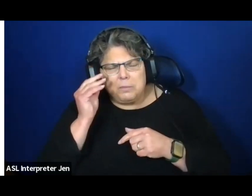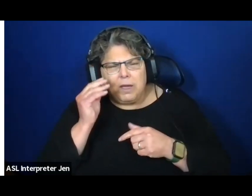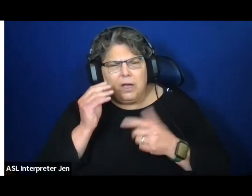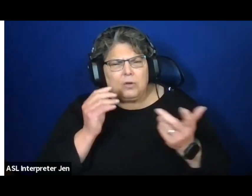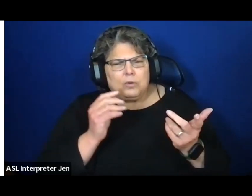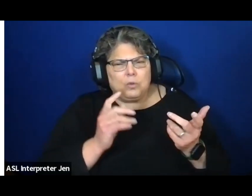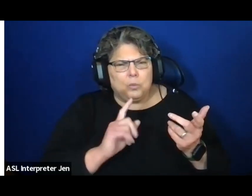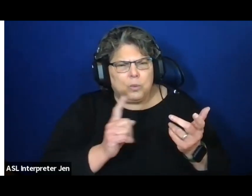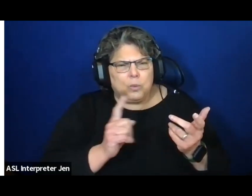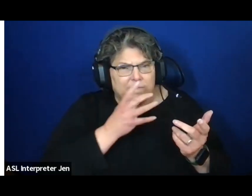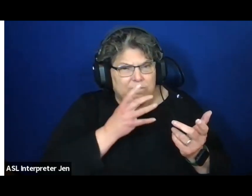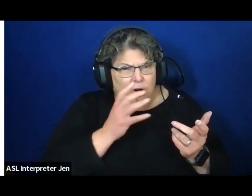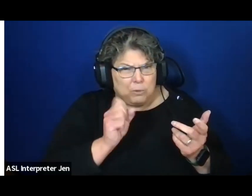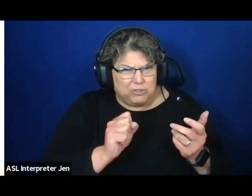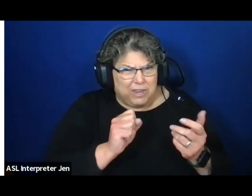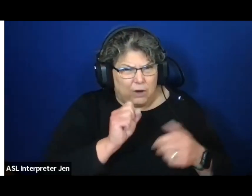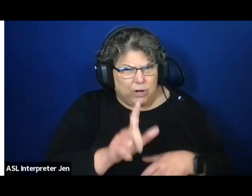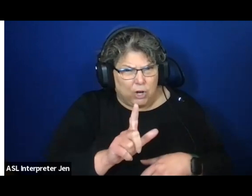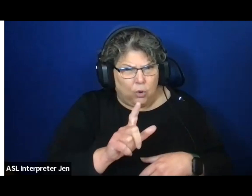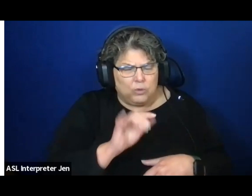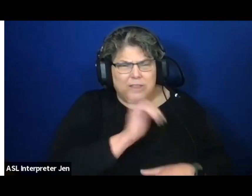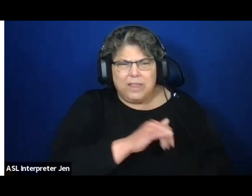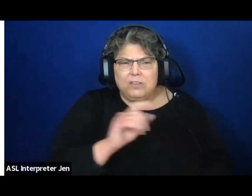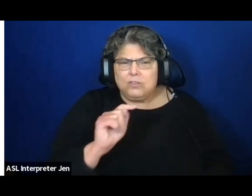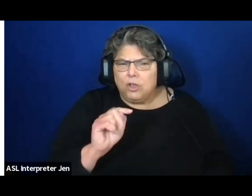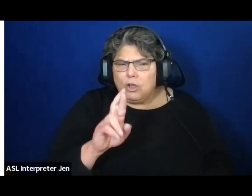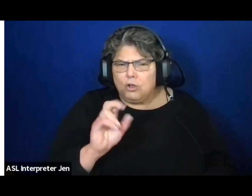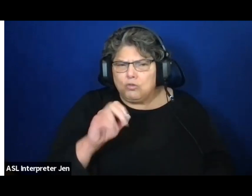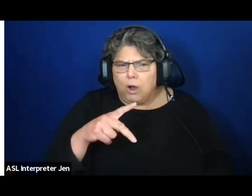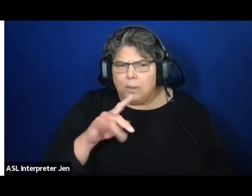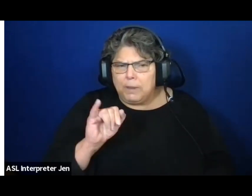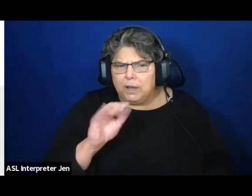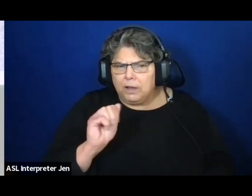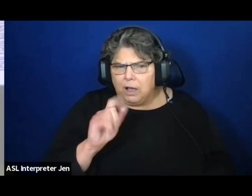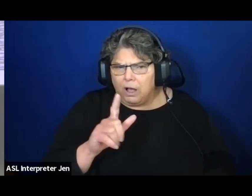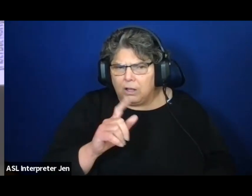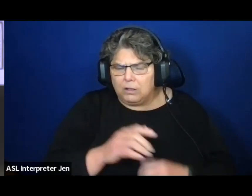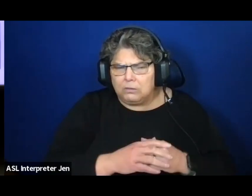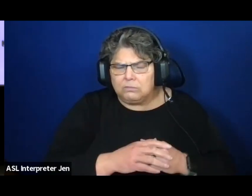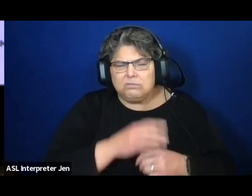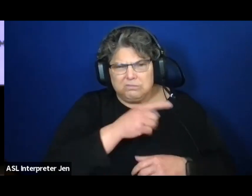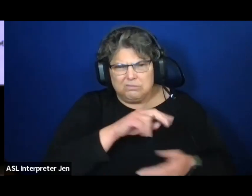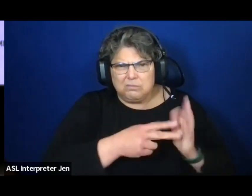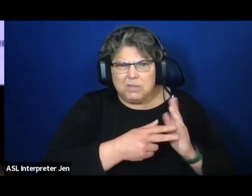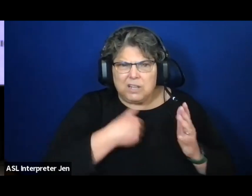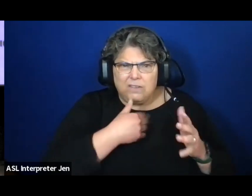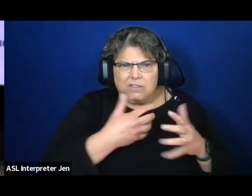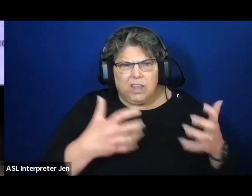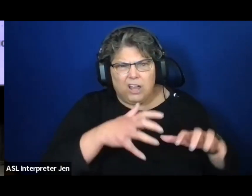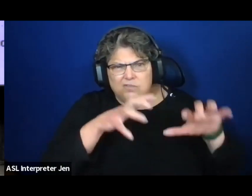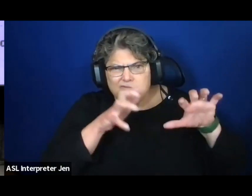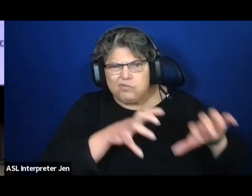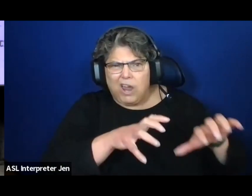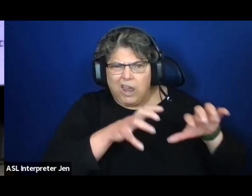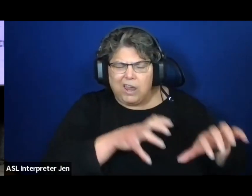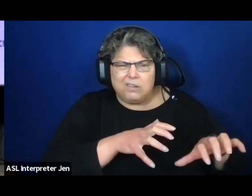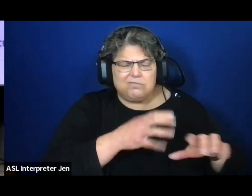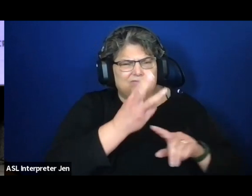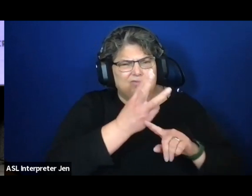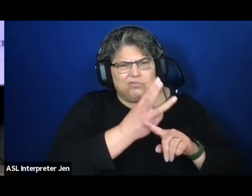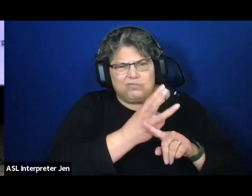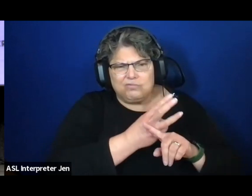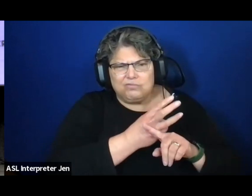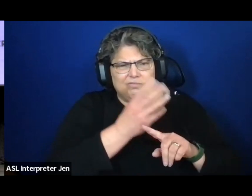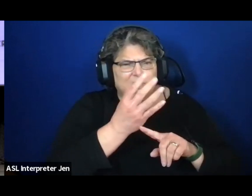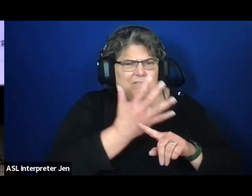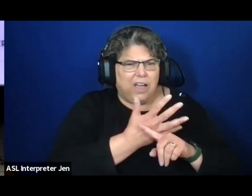Sierra Leone, which is a tropical area. In tropical countries, they have a lot of rain, like 5 to 6 months of rain. And that